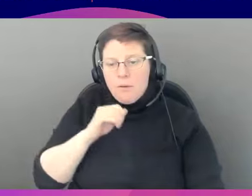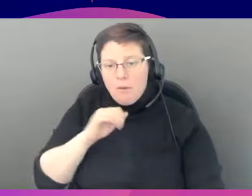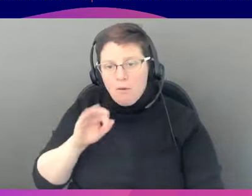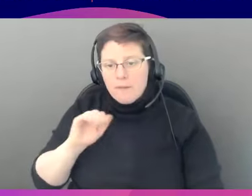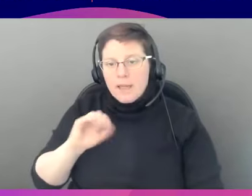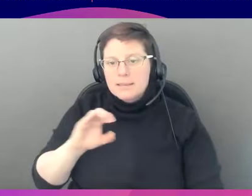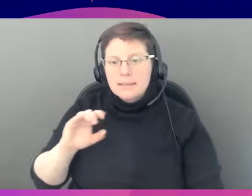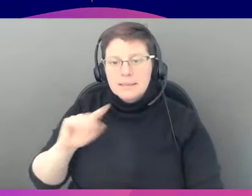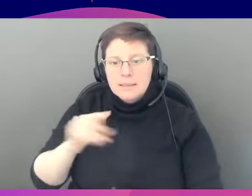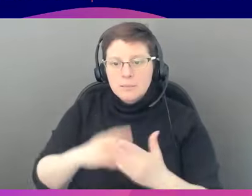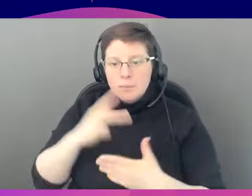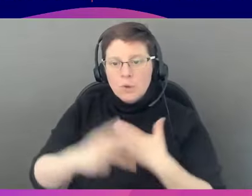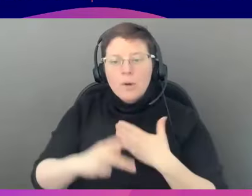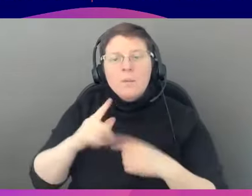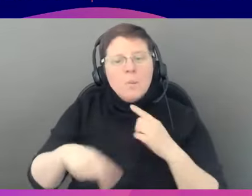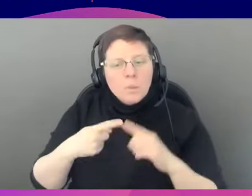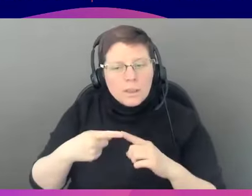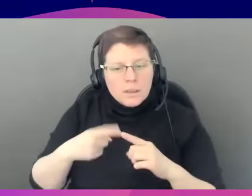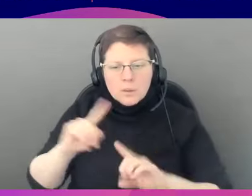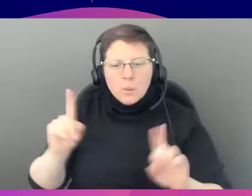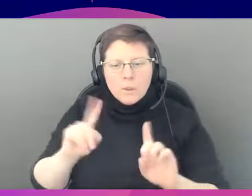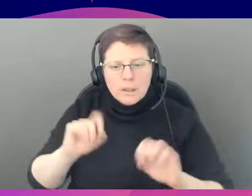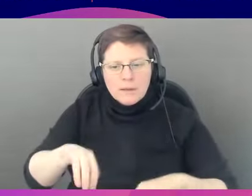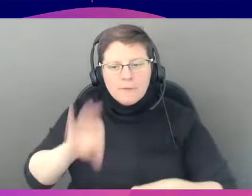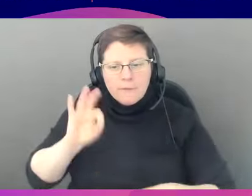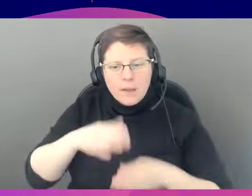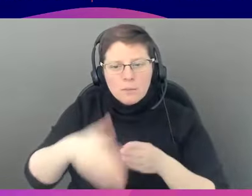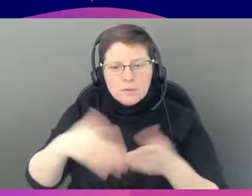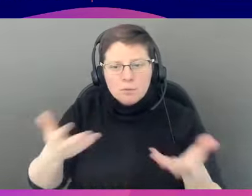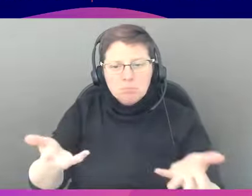where the results will be shared?